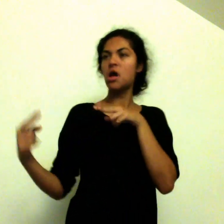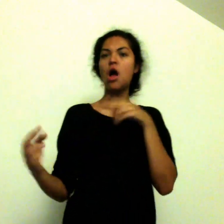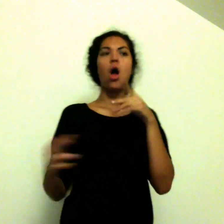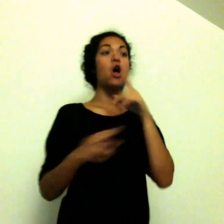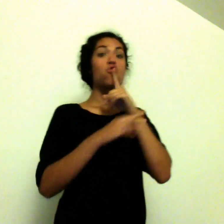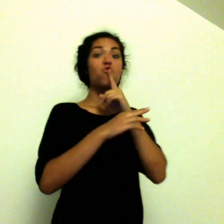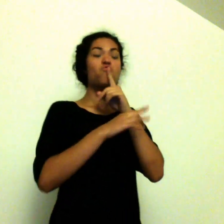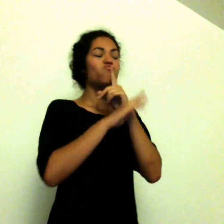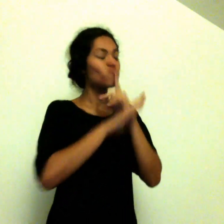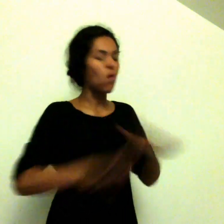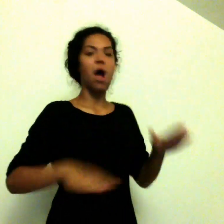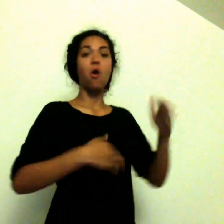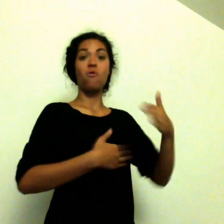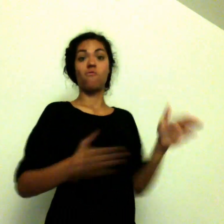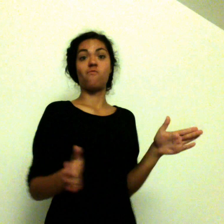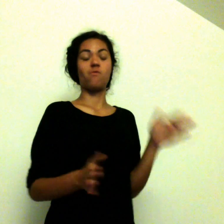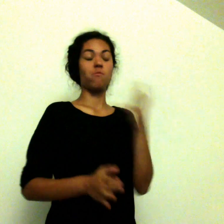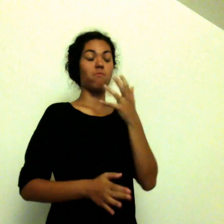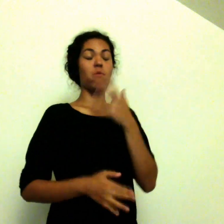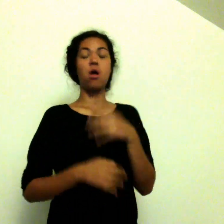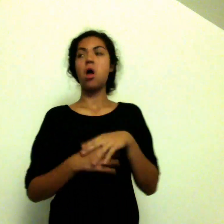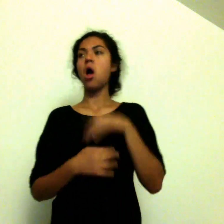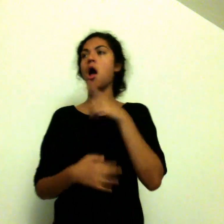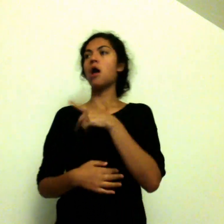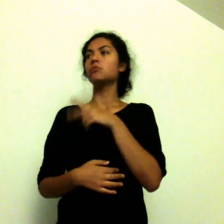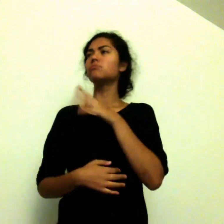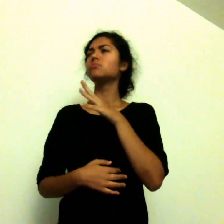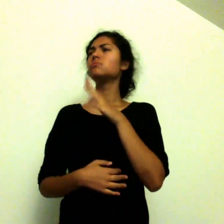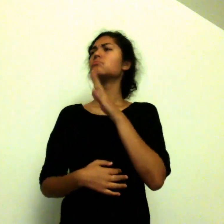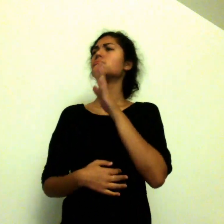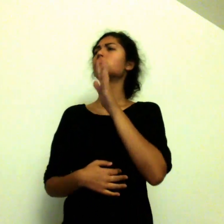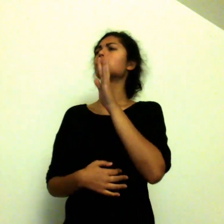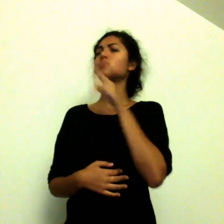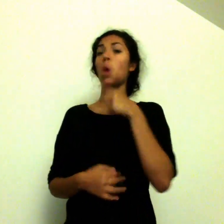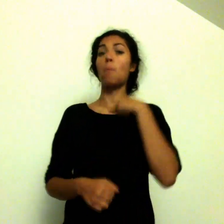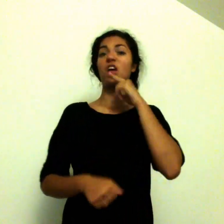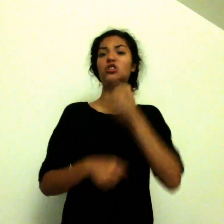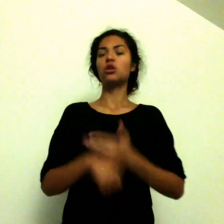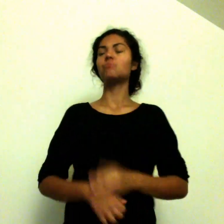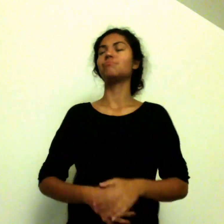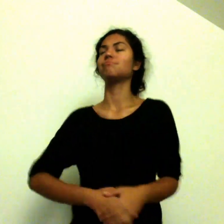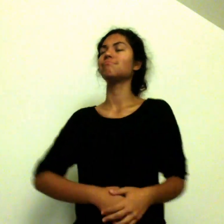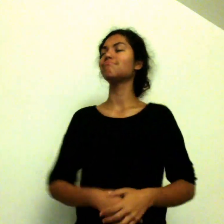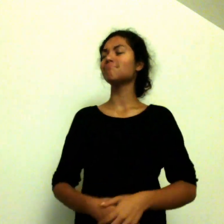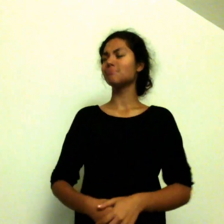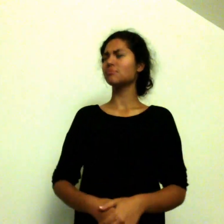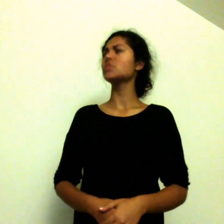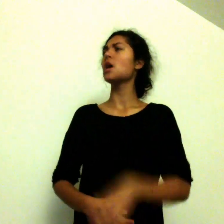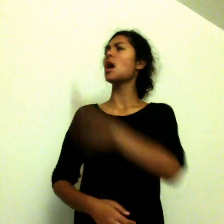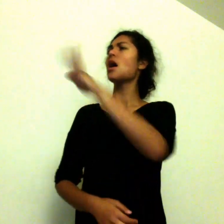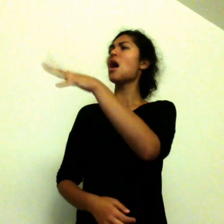spoke up and said this to him, "Excuse me, sir, do you have any bubble gum?"